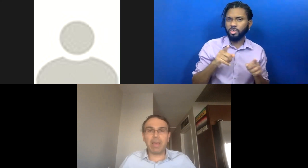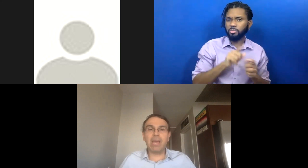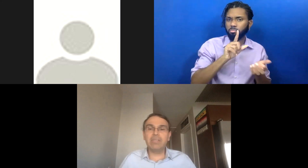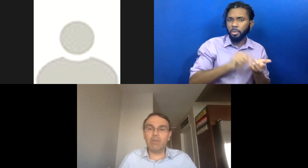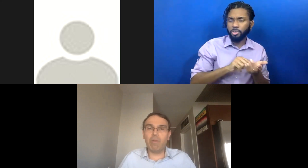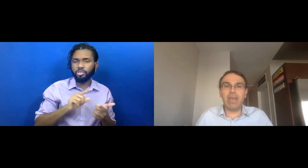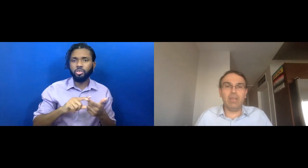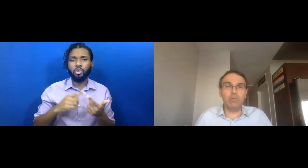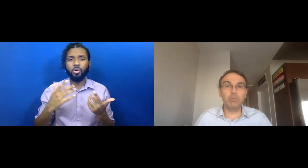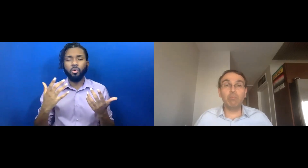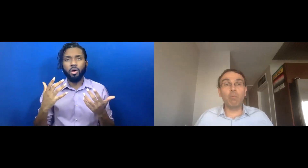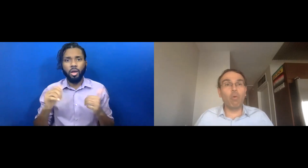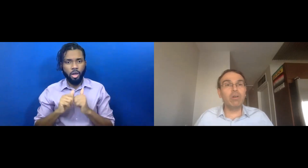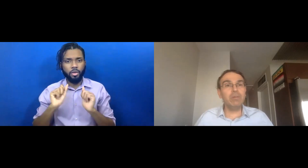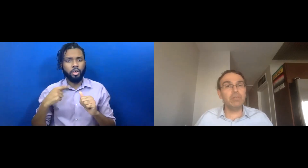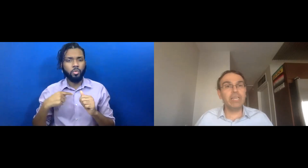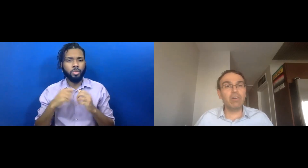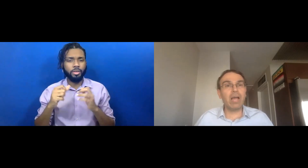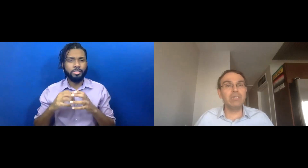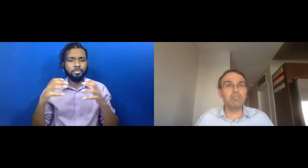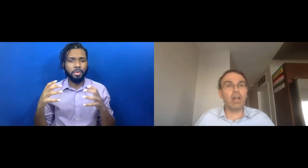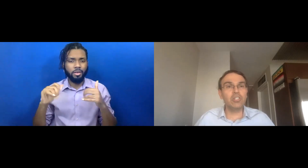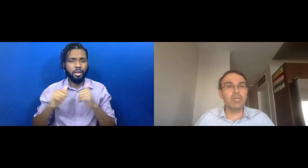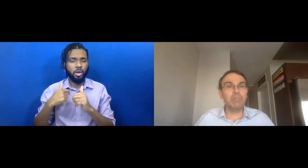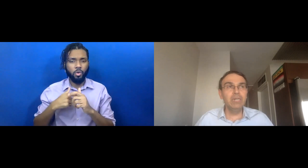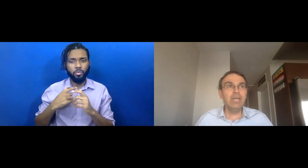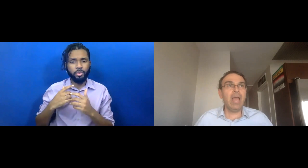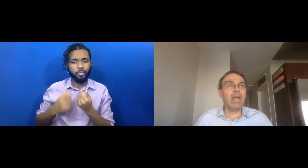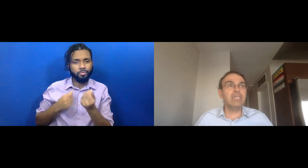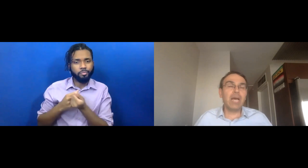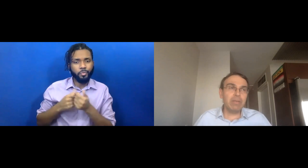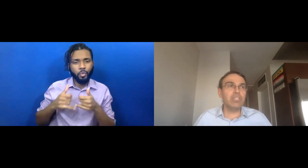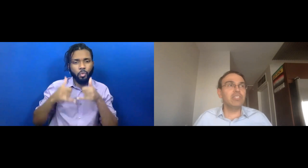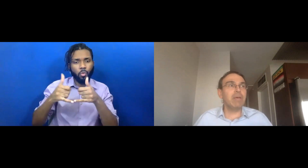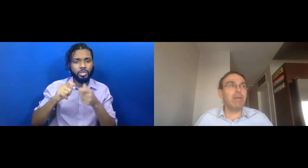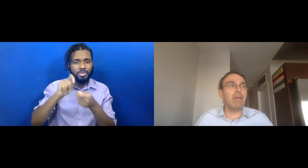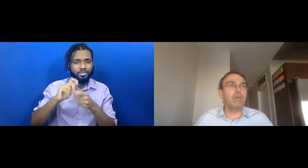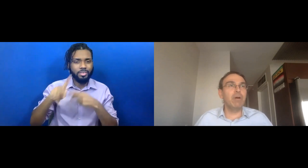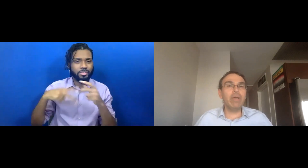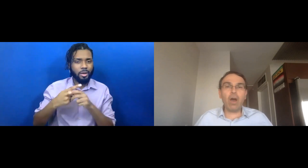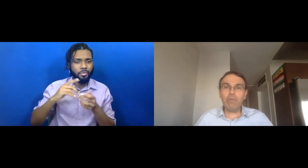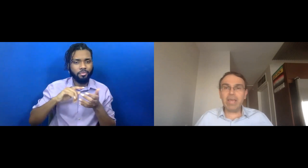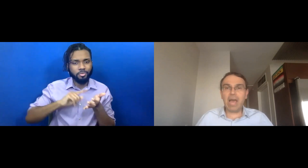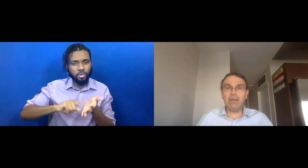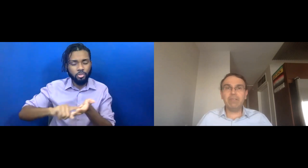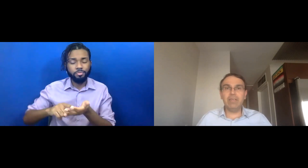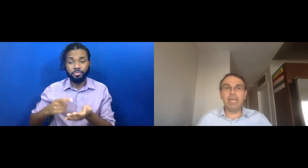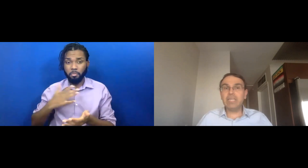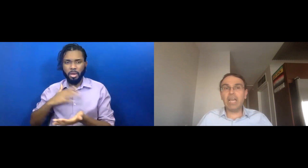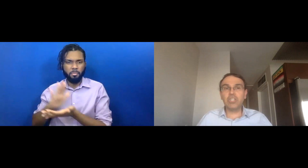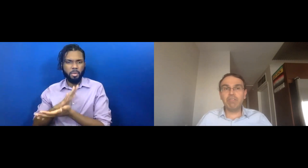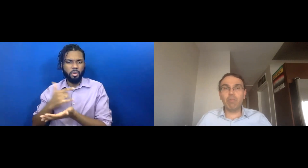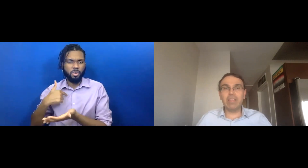can expand the way in which we reward particular kinds of scholarship. And I mentioned this in my paper, but we already have